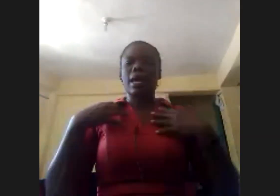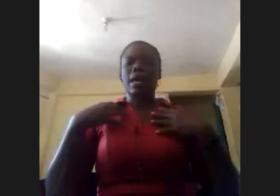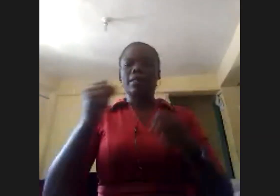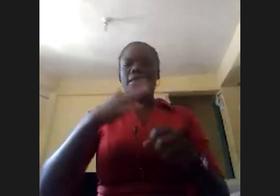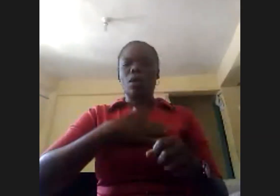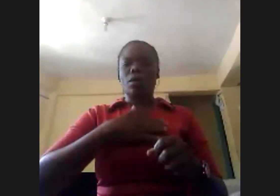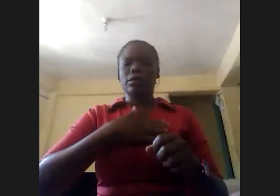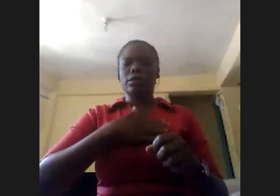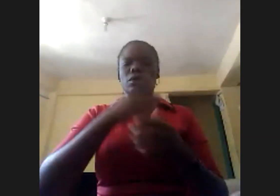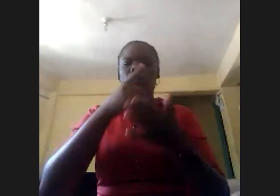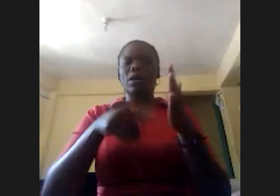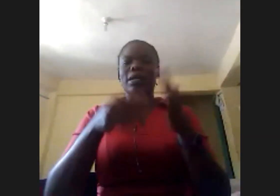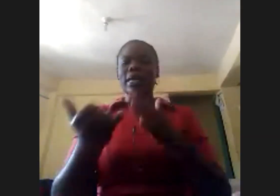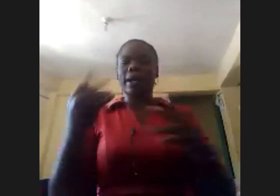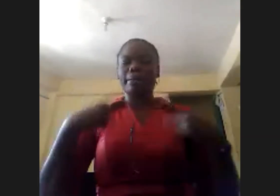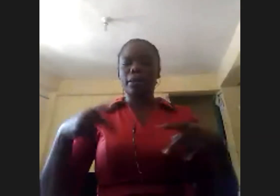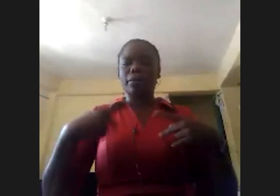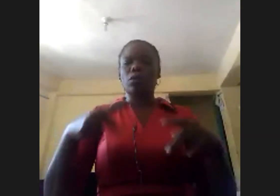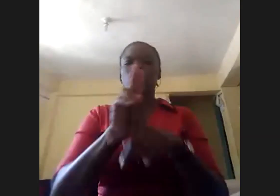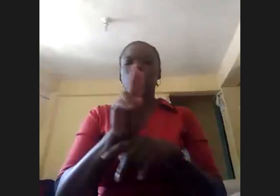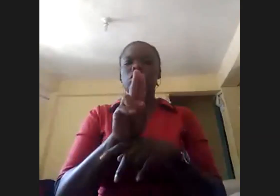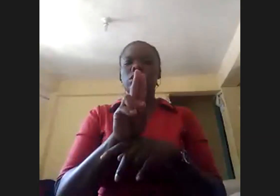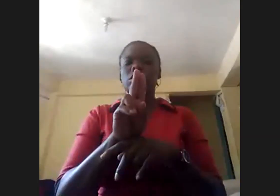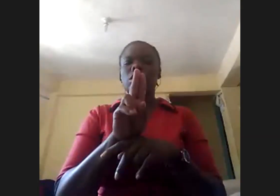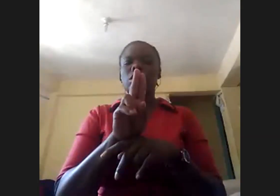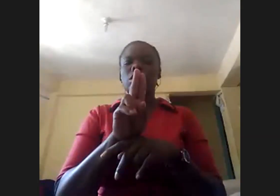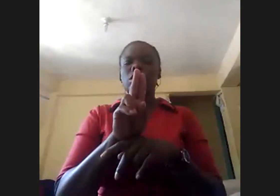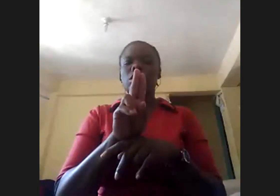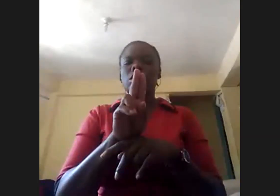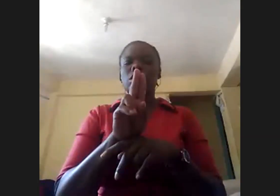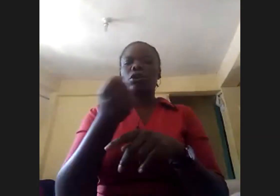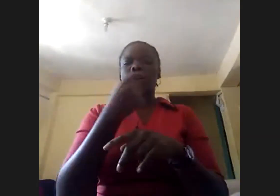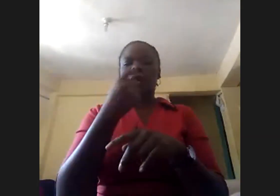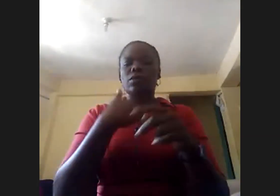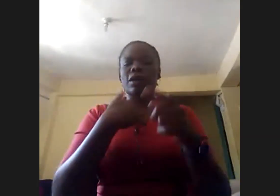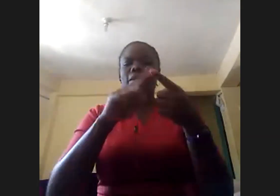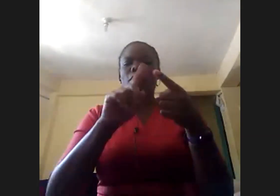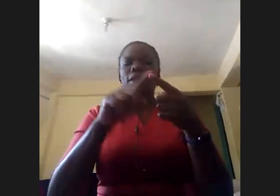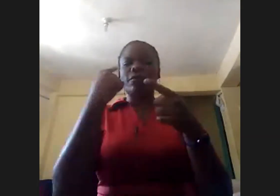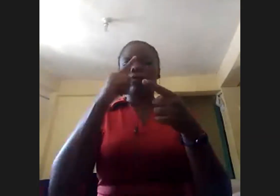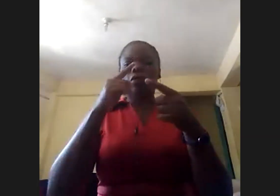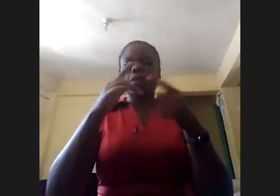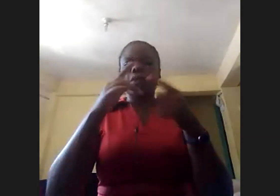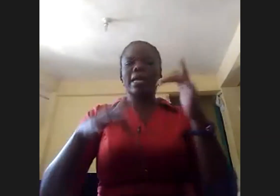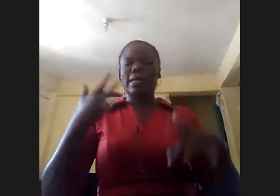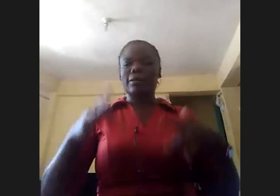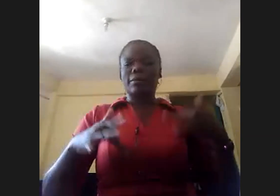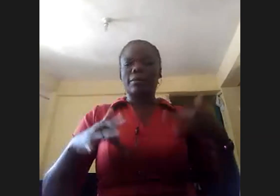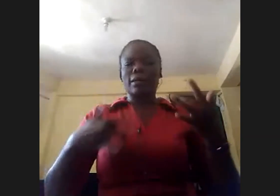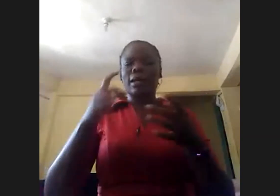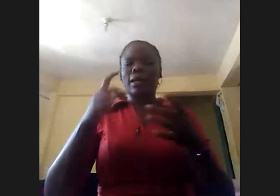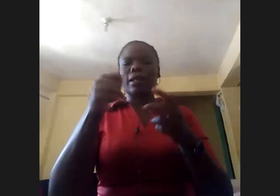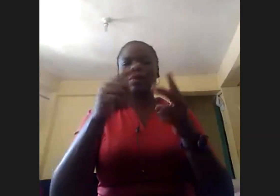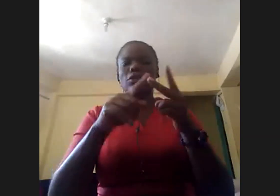many young people to use drugs? There are two major reasons. One is for excitement, or rather to relax or to